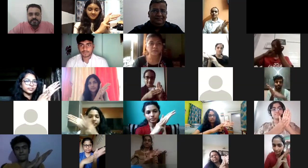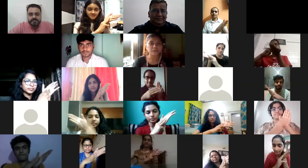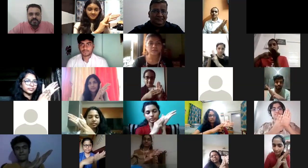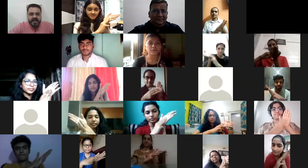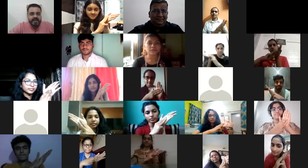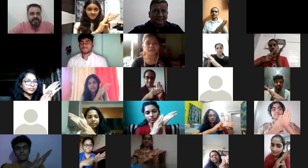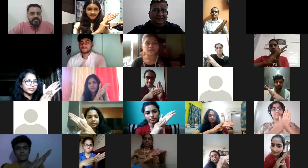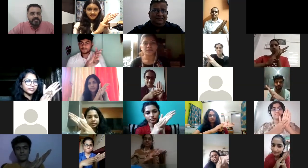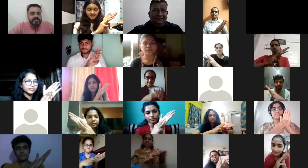Friday,